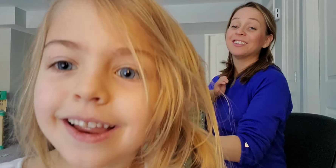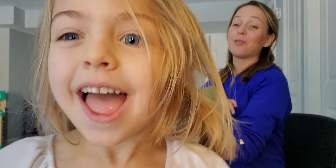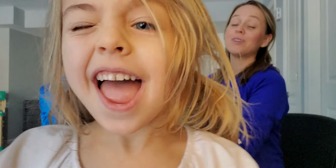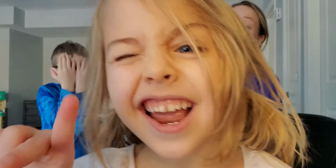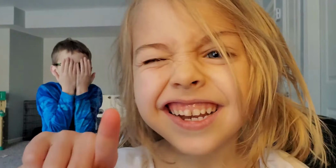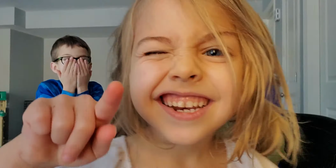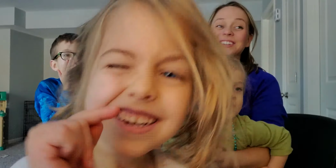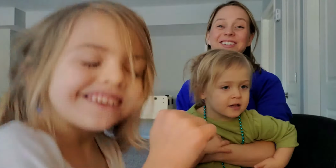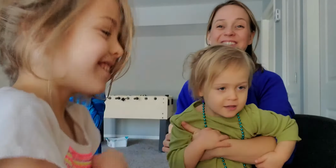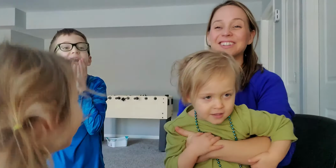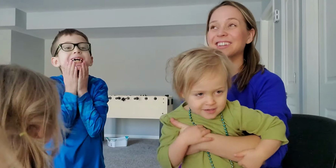over here.